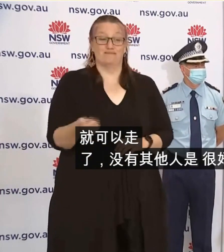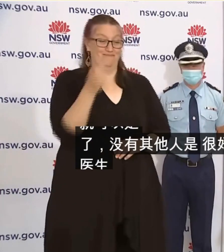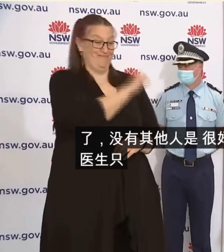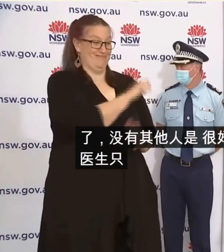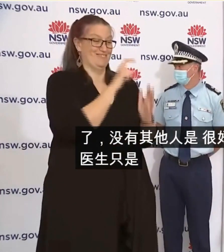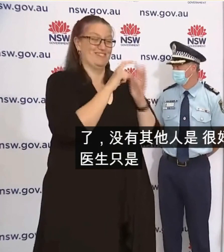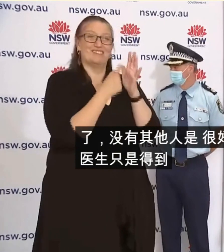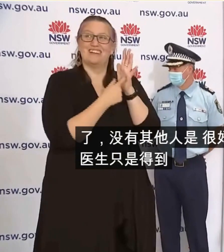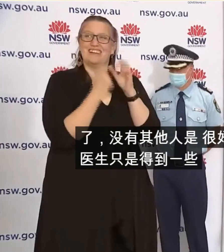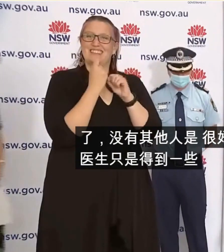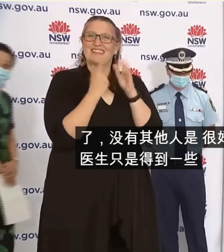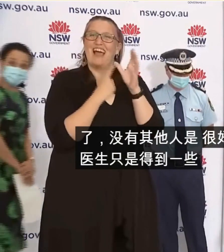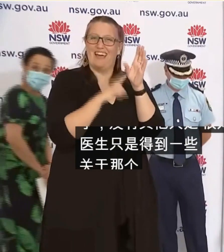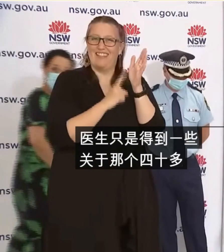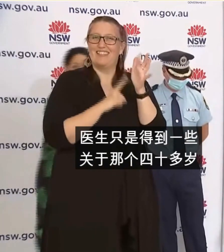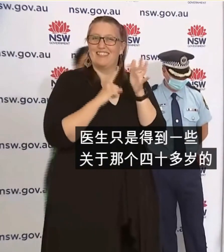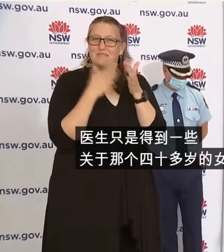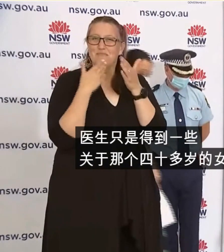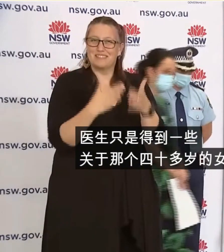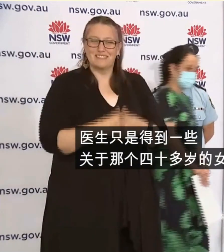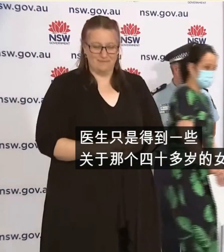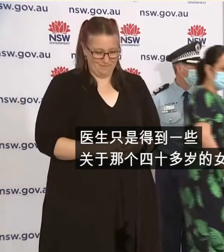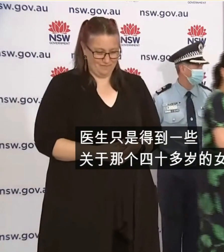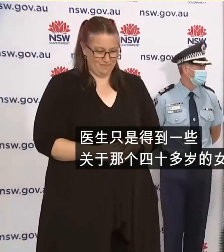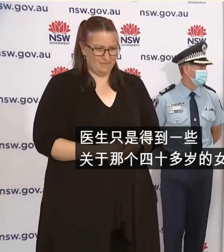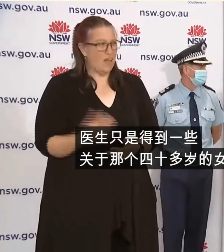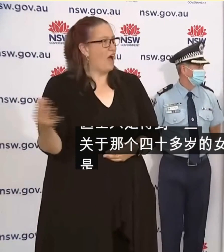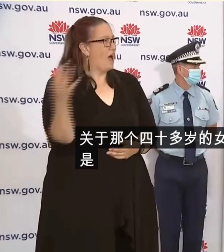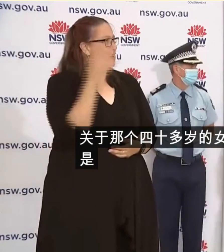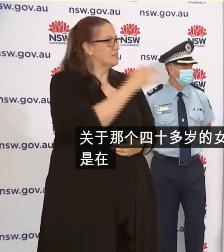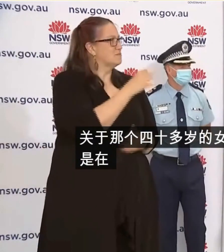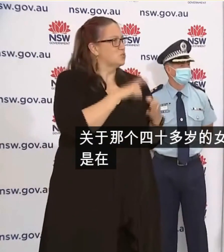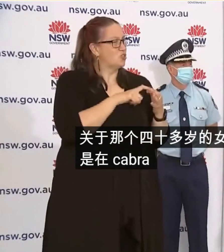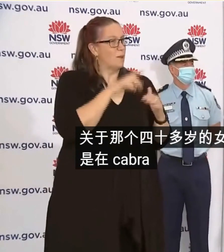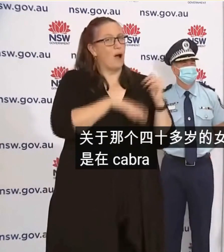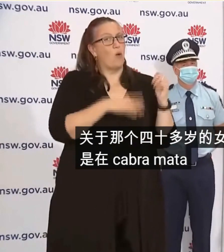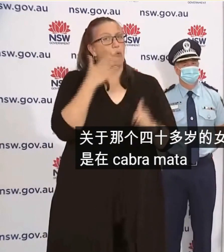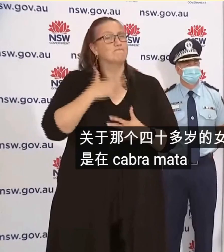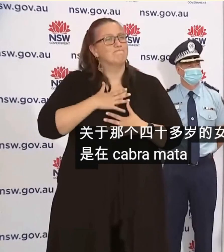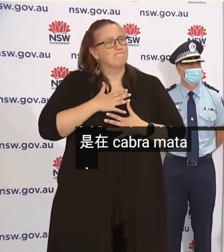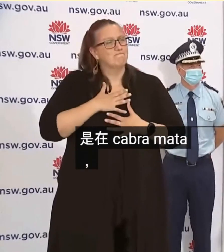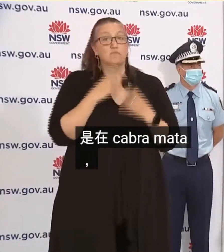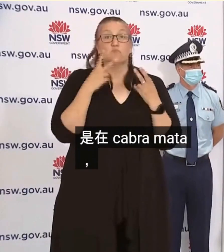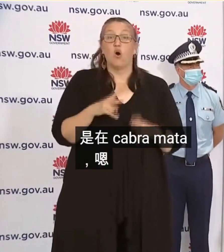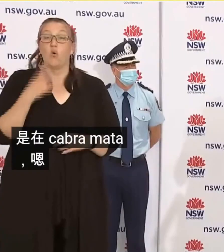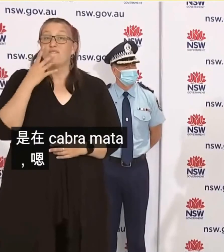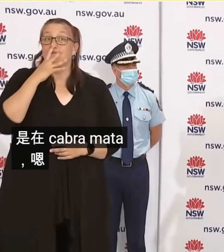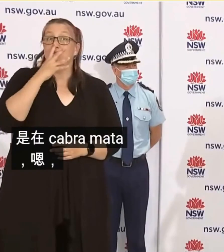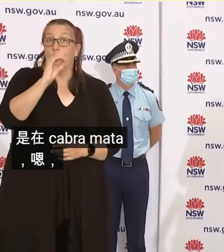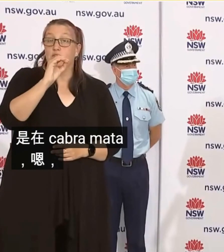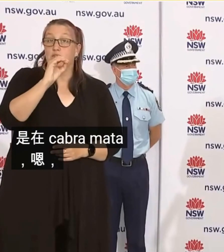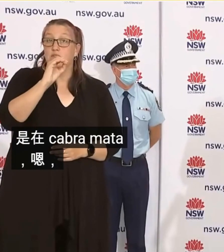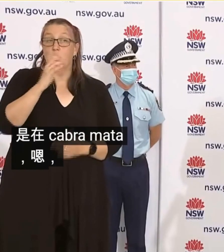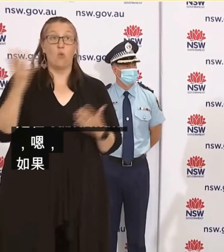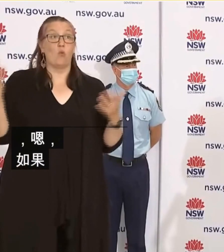Okay, Dr. Gale. Just get some more information about the tragic death of the woman in her 40s. Was that in Cabramatta? And obviously she was